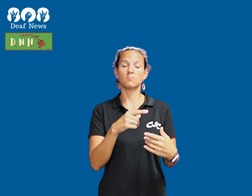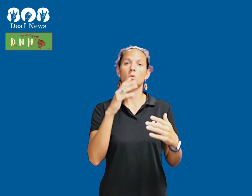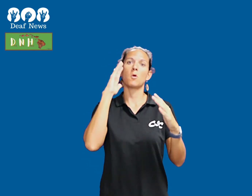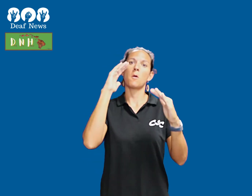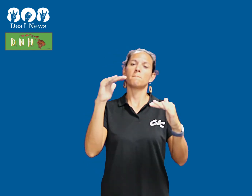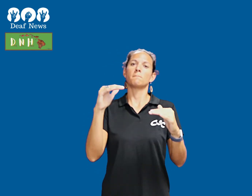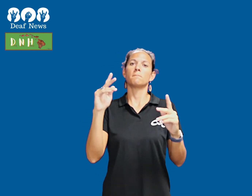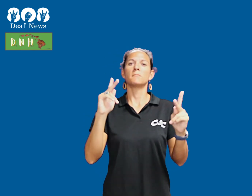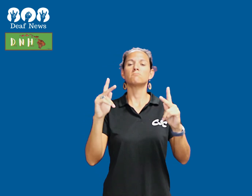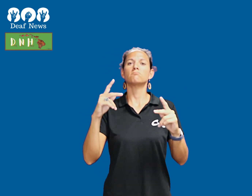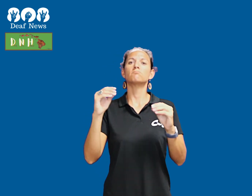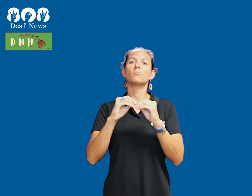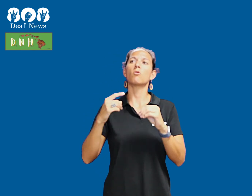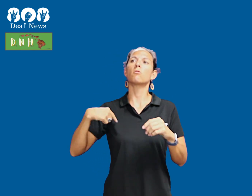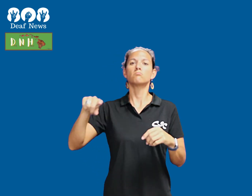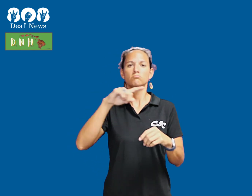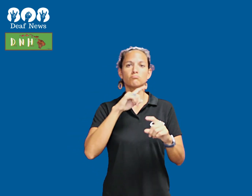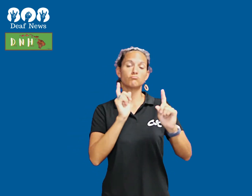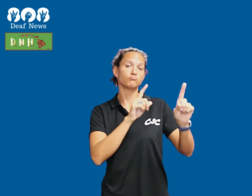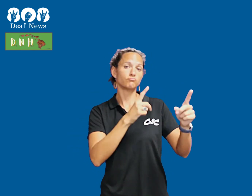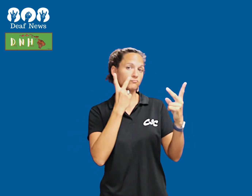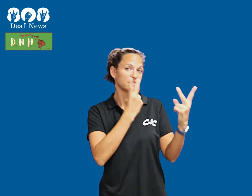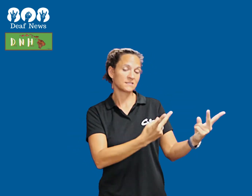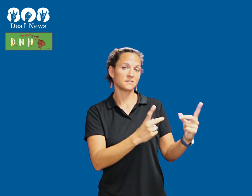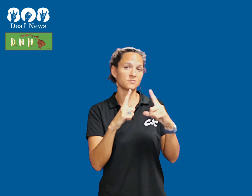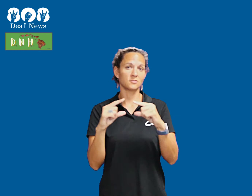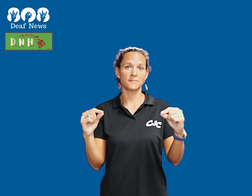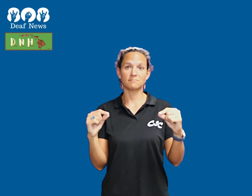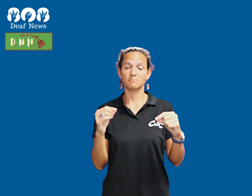Japan finally eased their restrictions. Hopefully more people will make their plans to